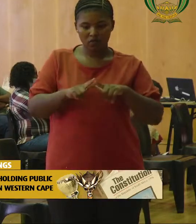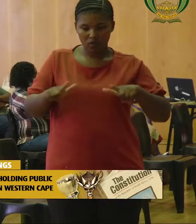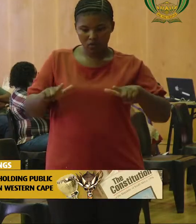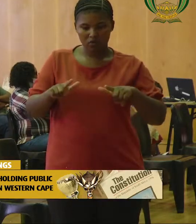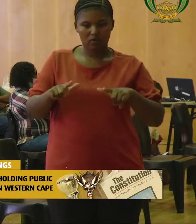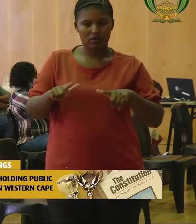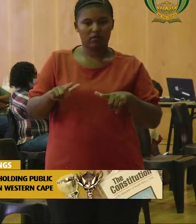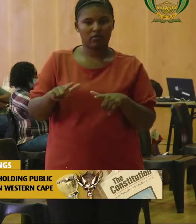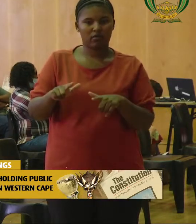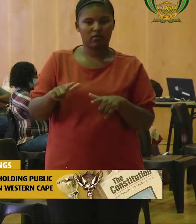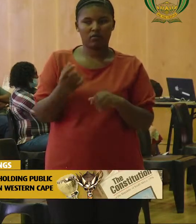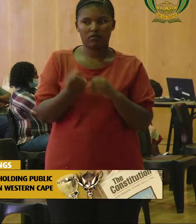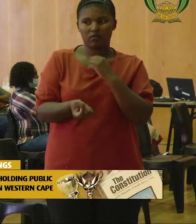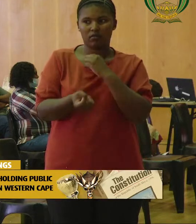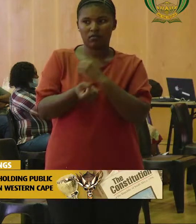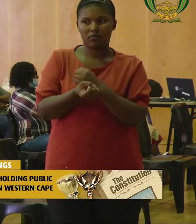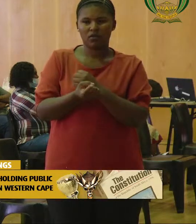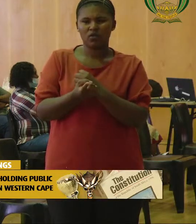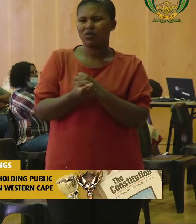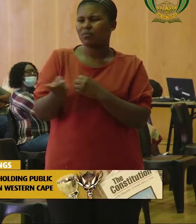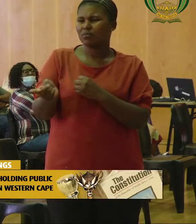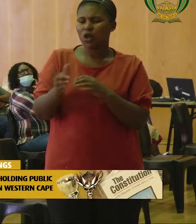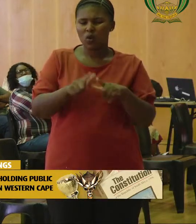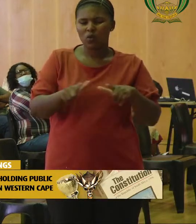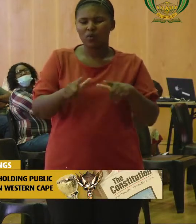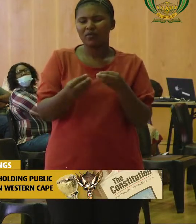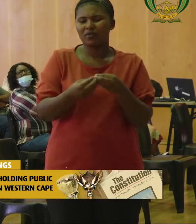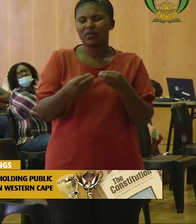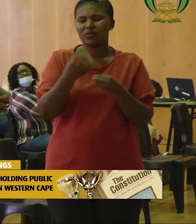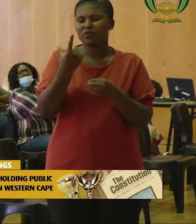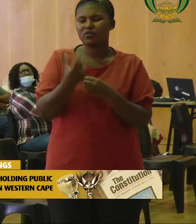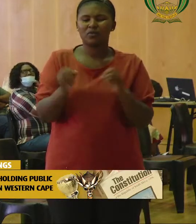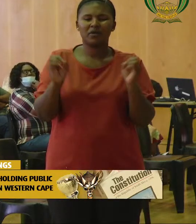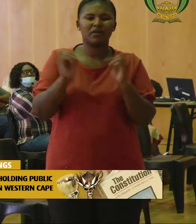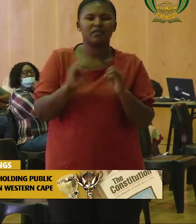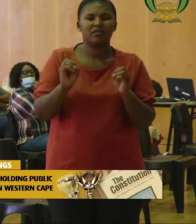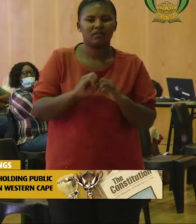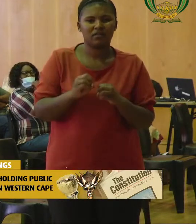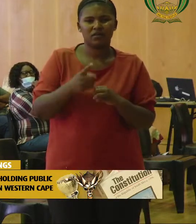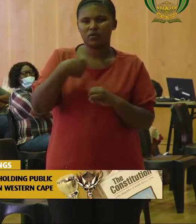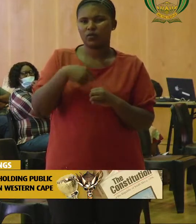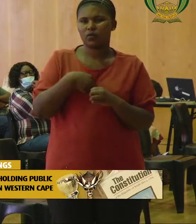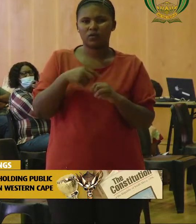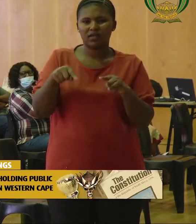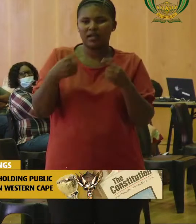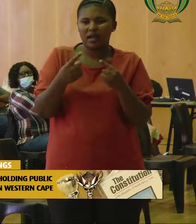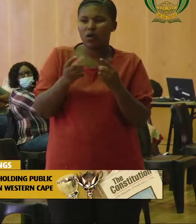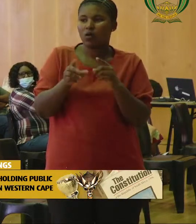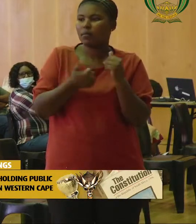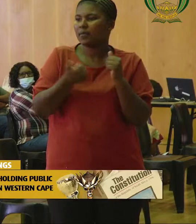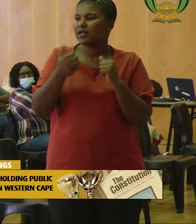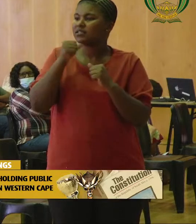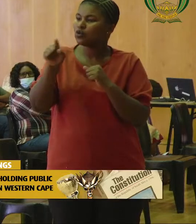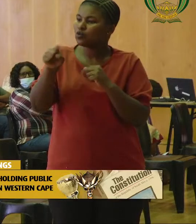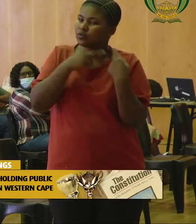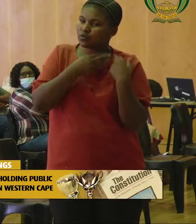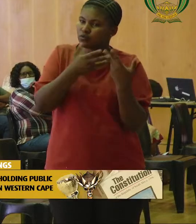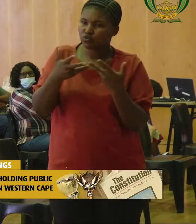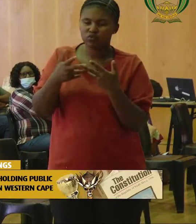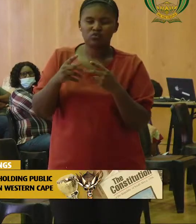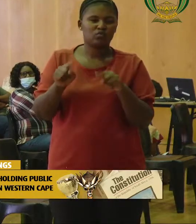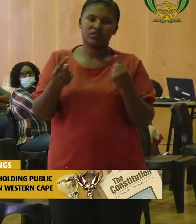municipalities. They don't do anything, and there is no way that we can hold them accountable. Thank you very